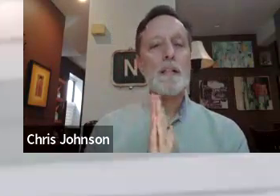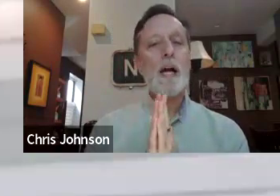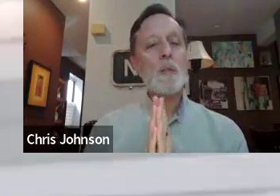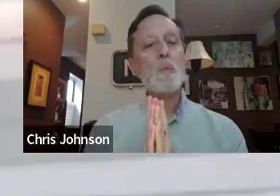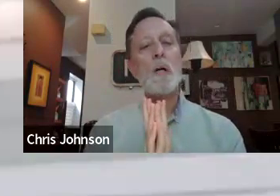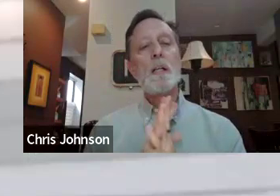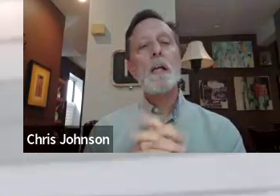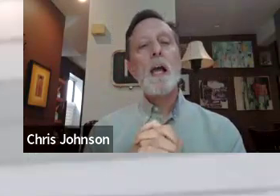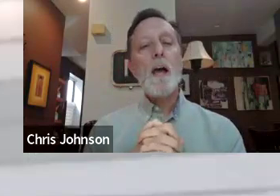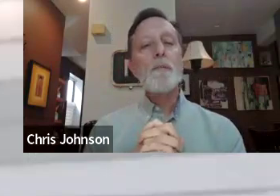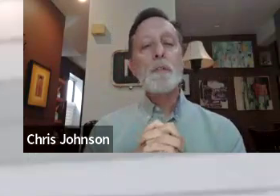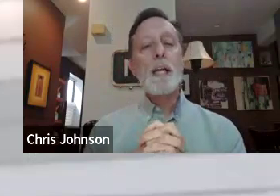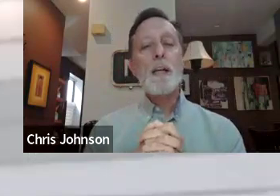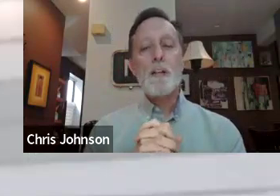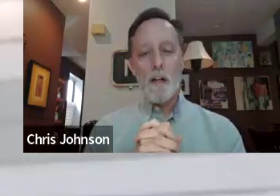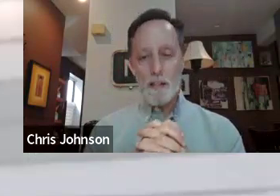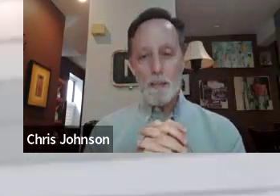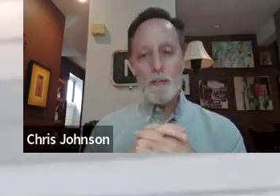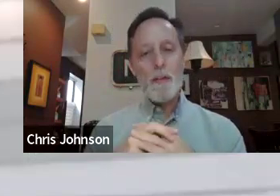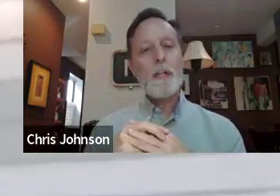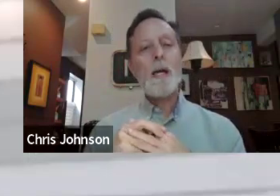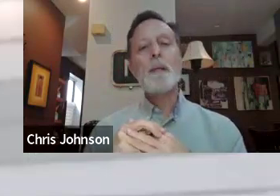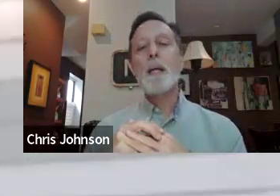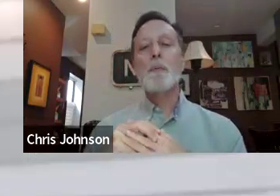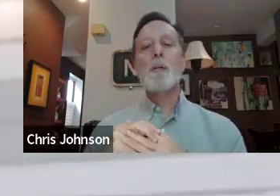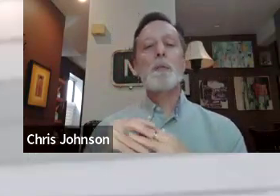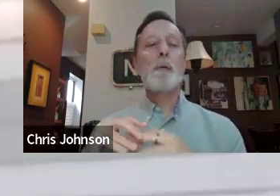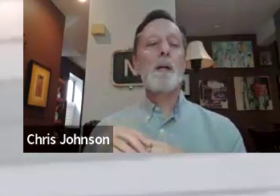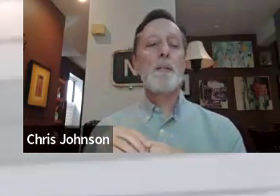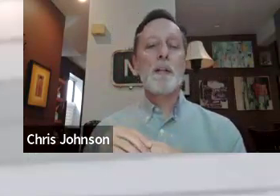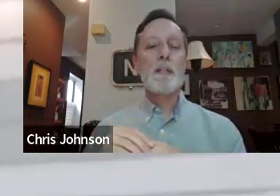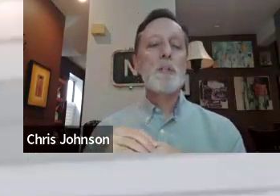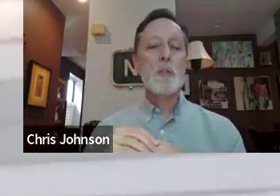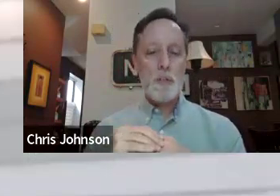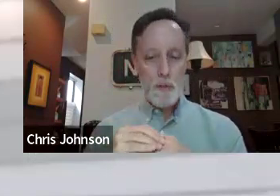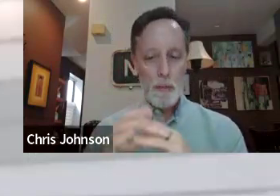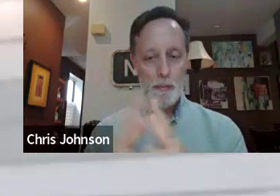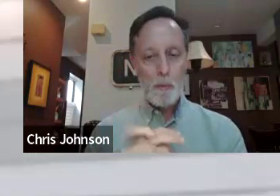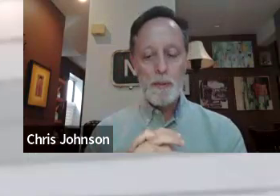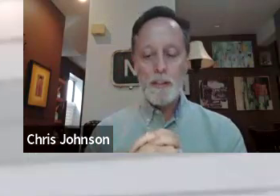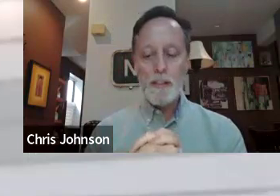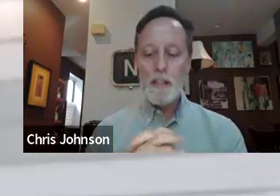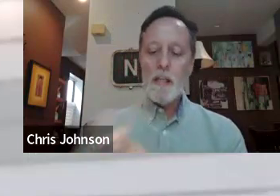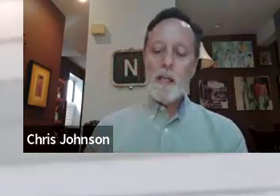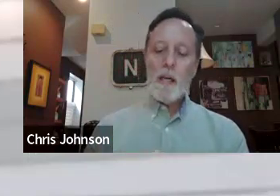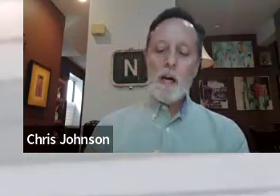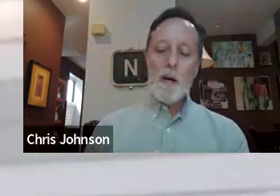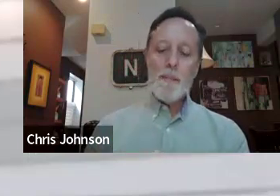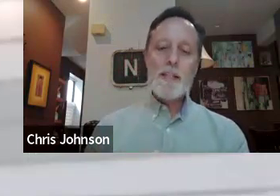And I think this is the last one. After a day at a summer theater camp, a camper tells their parent that a teacher touched them